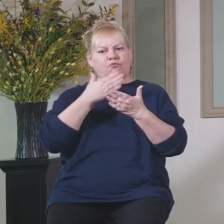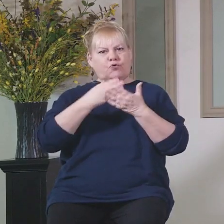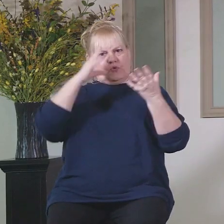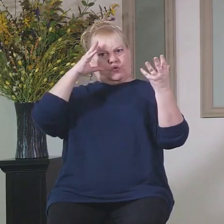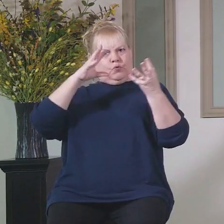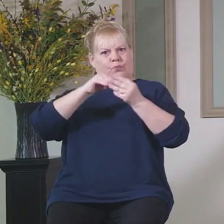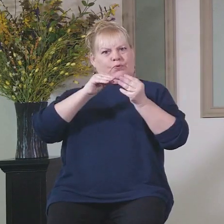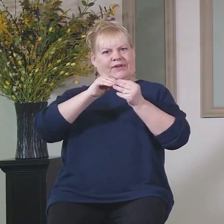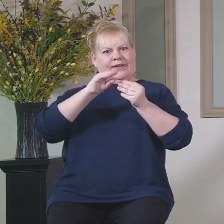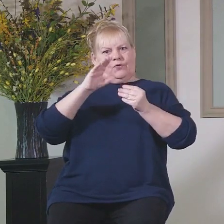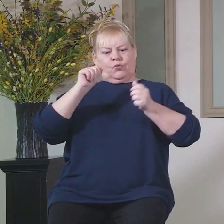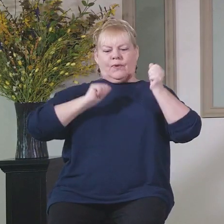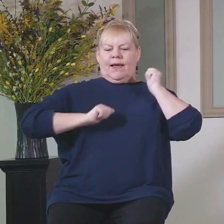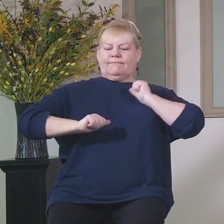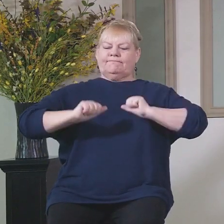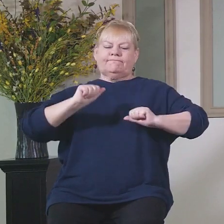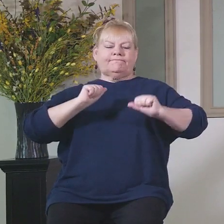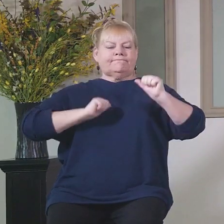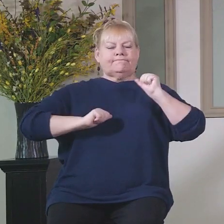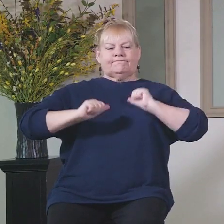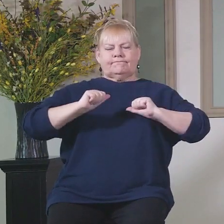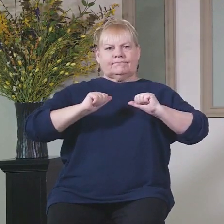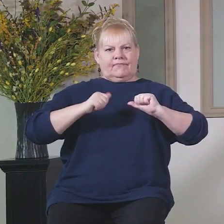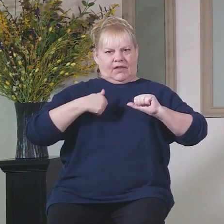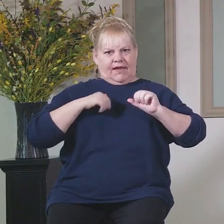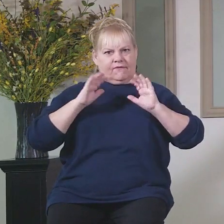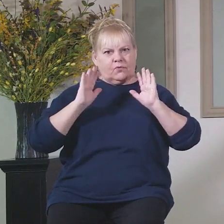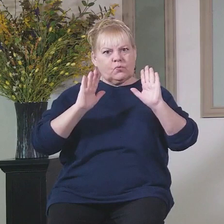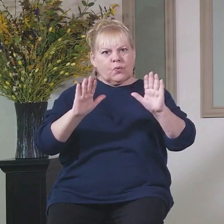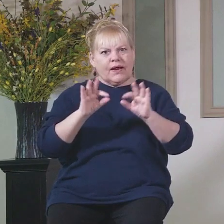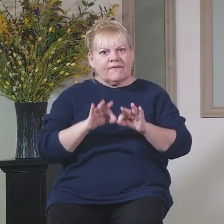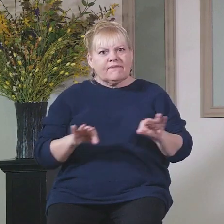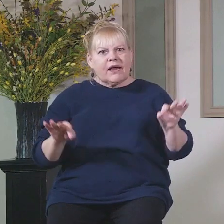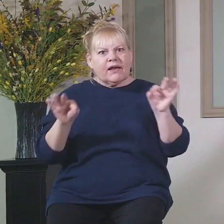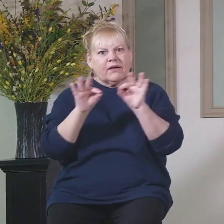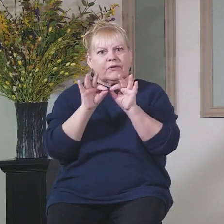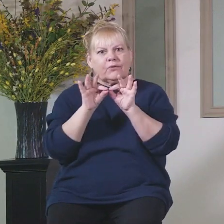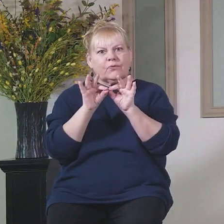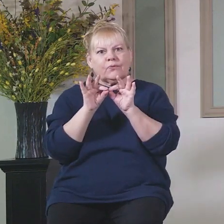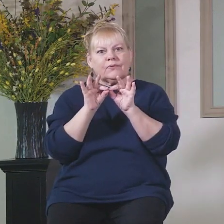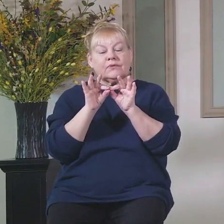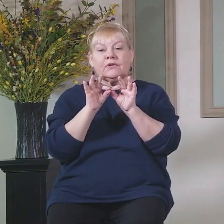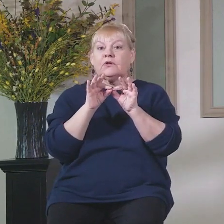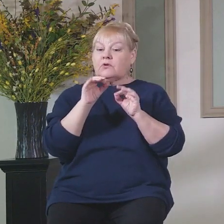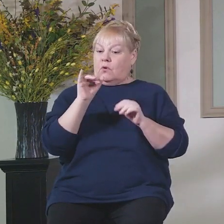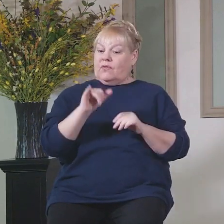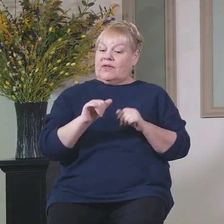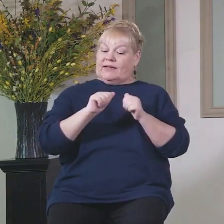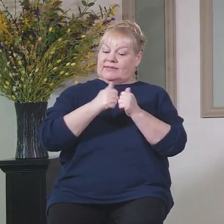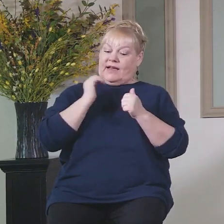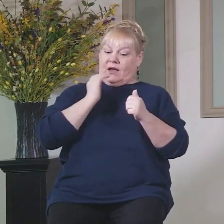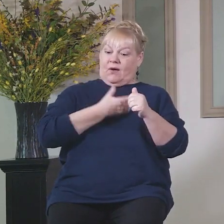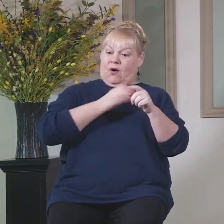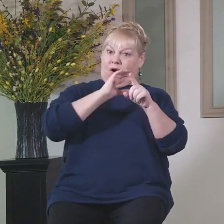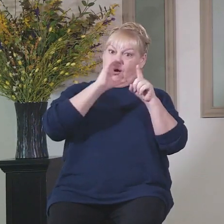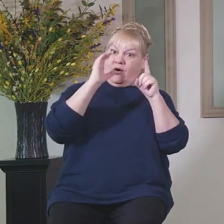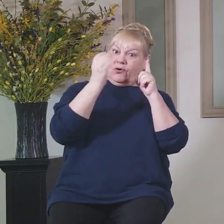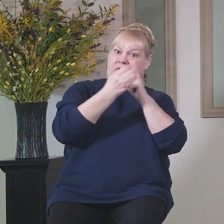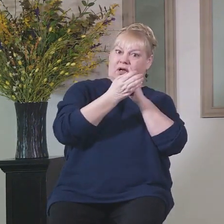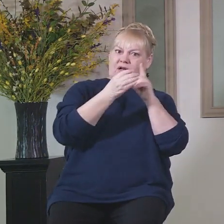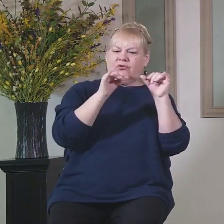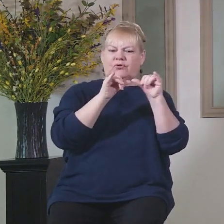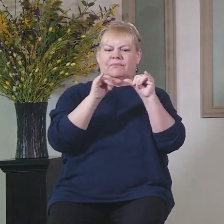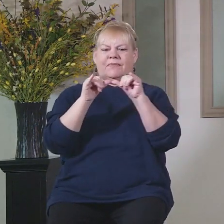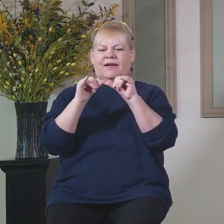be someone else, they have great value. And so this is how our culture